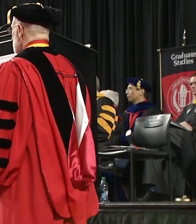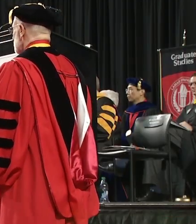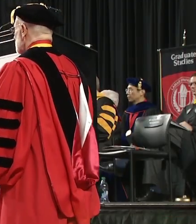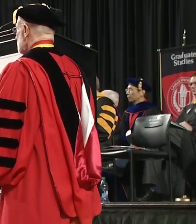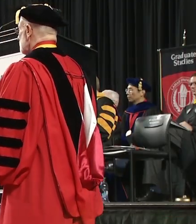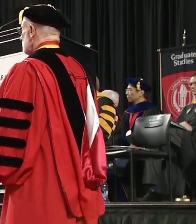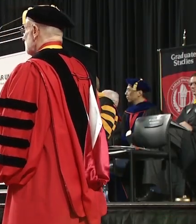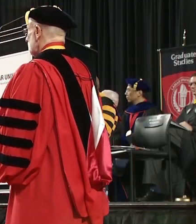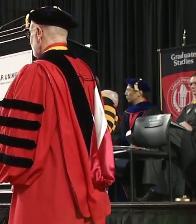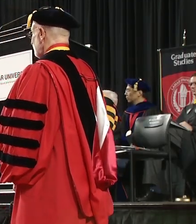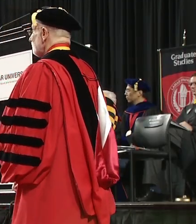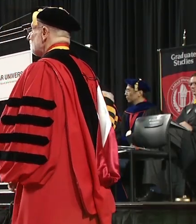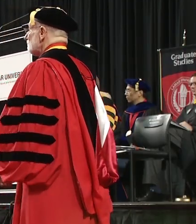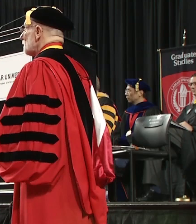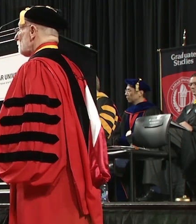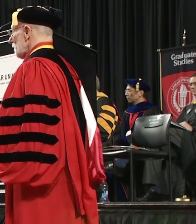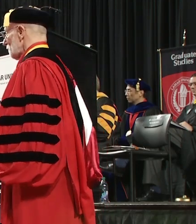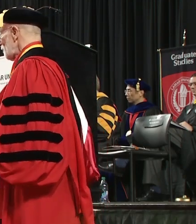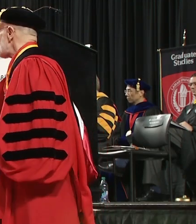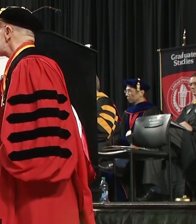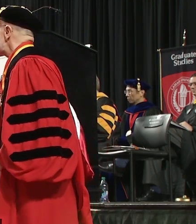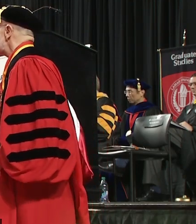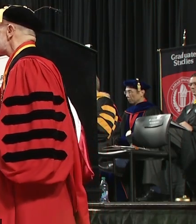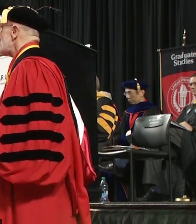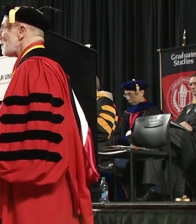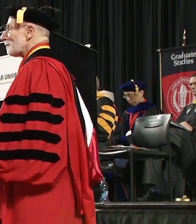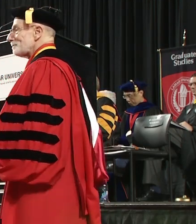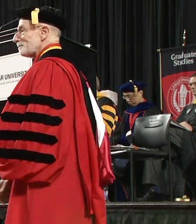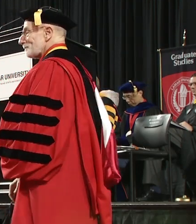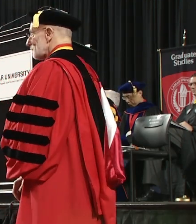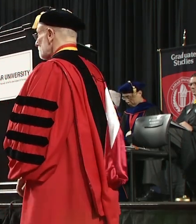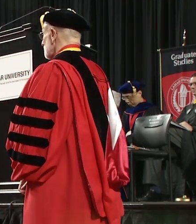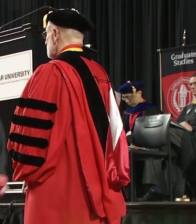Georgios Vasilios Raises, summa cum laude.